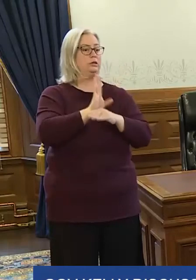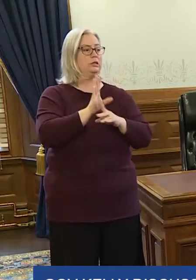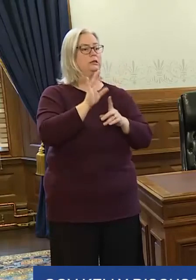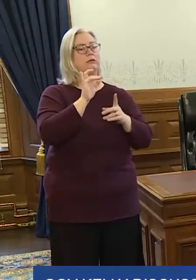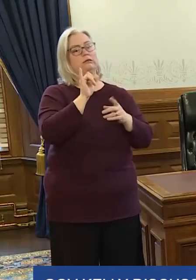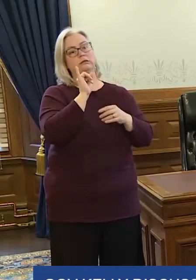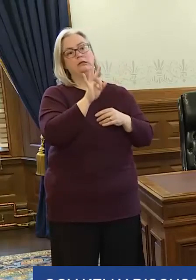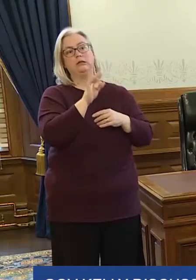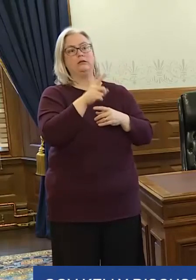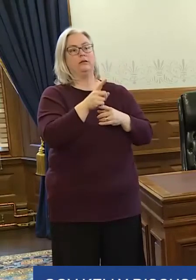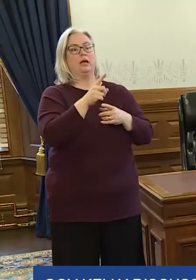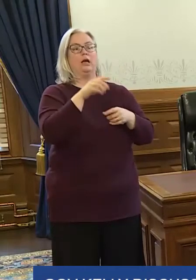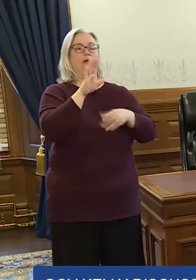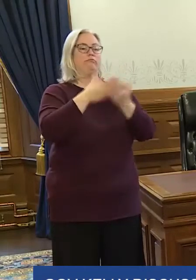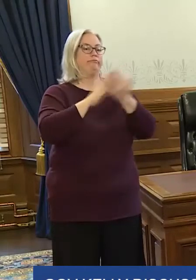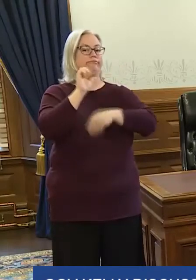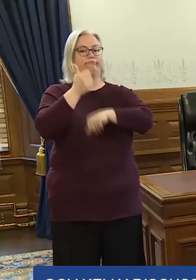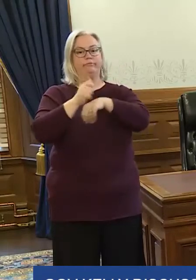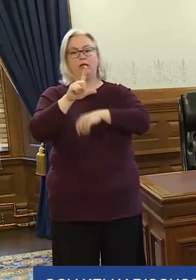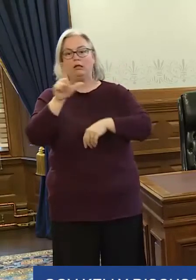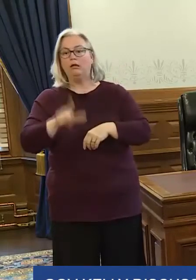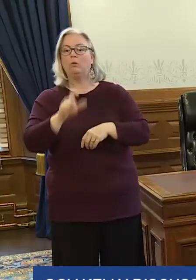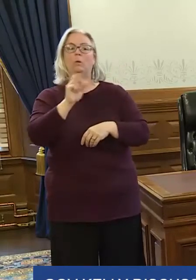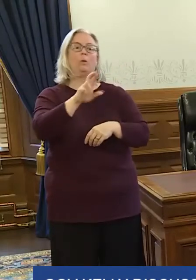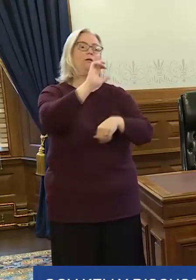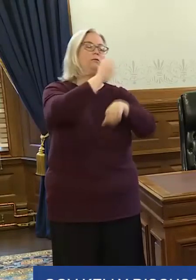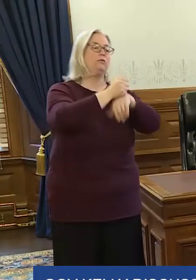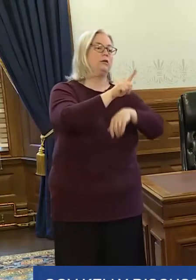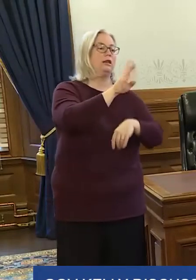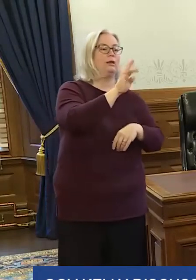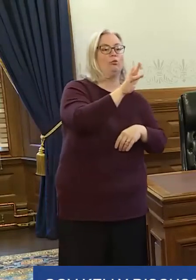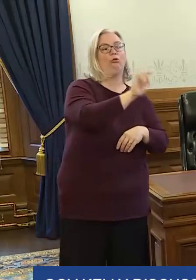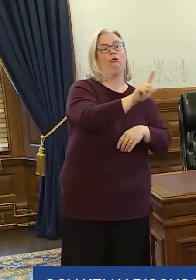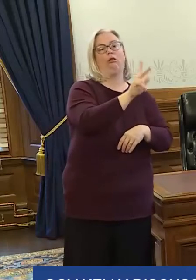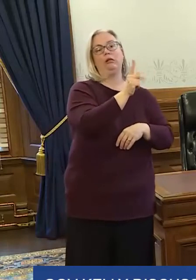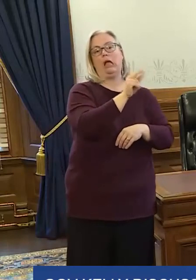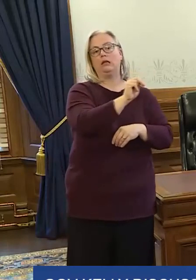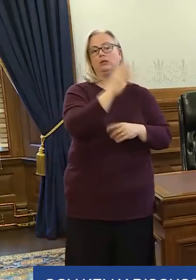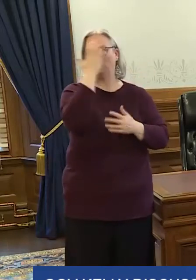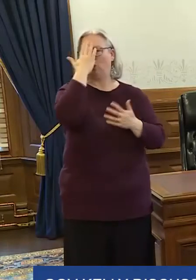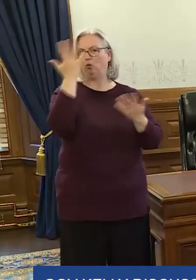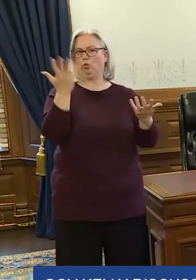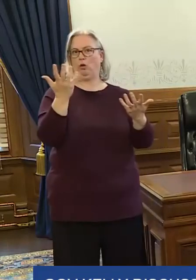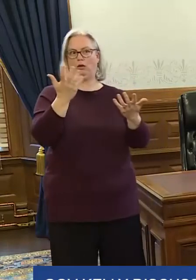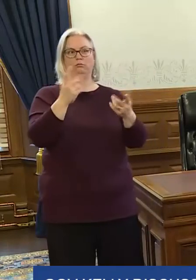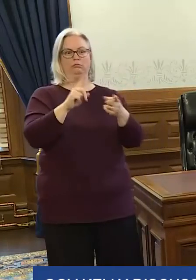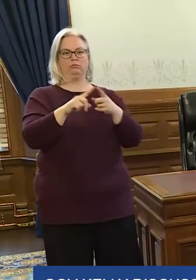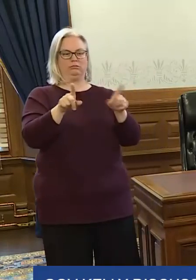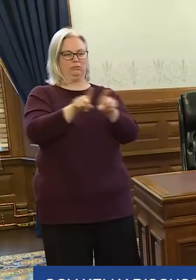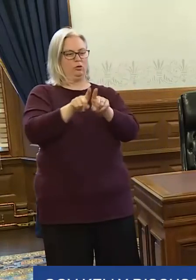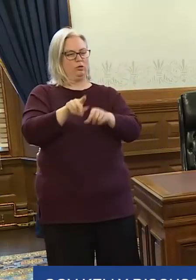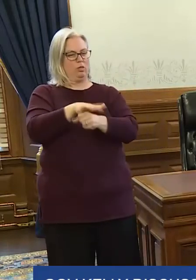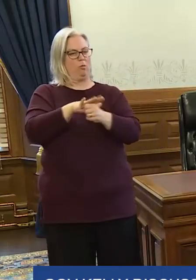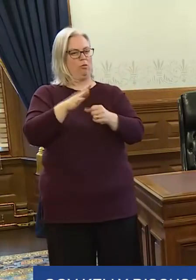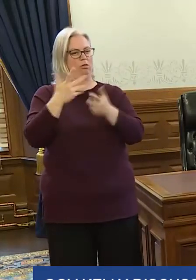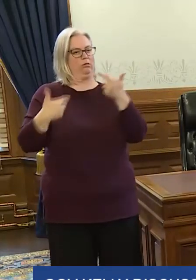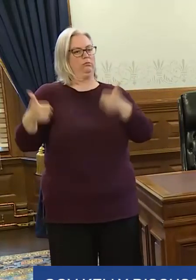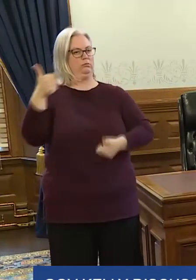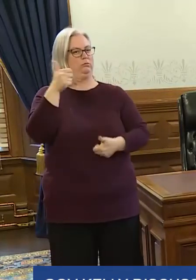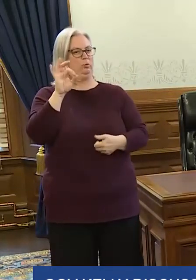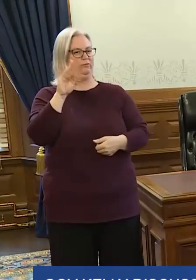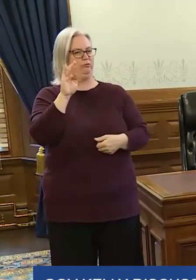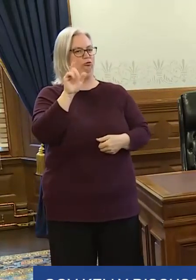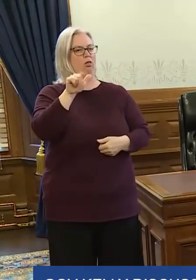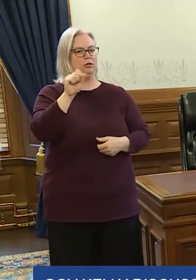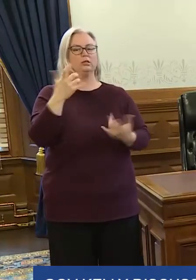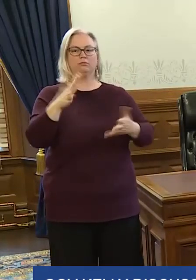whether they were in Lawrence or they're in Liberal, would know what it was, as would the local officials. So we got